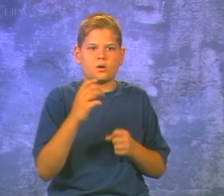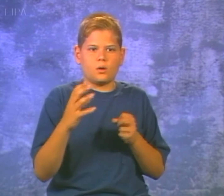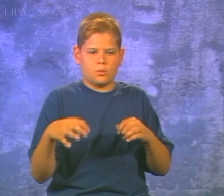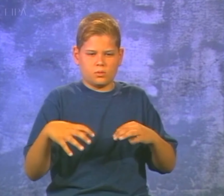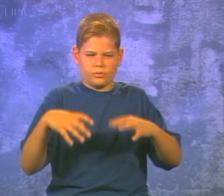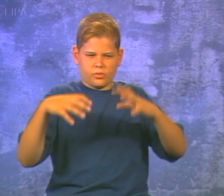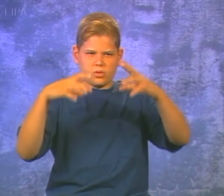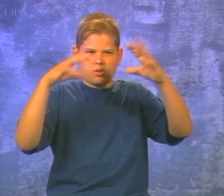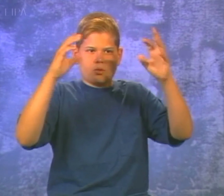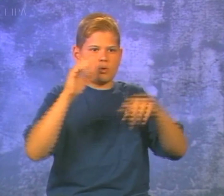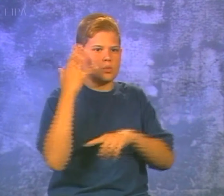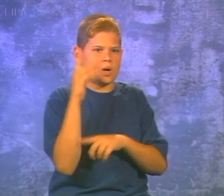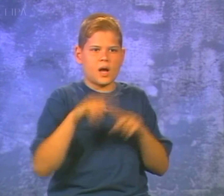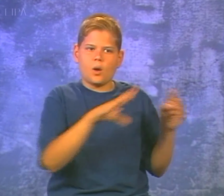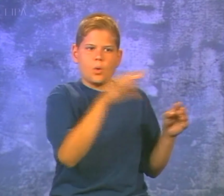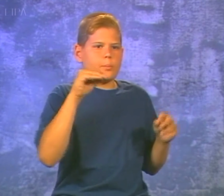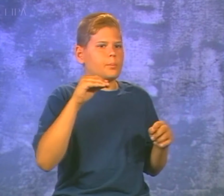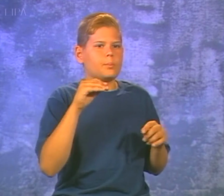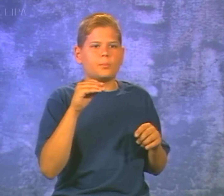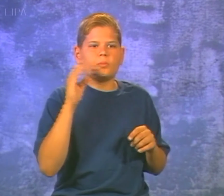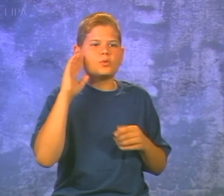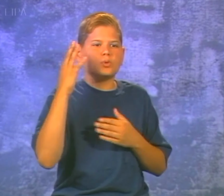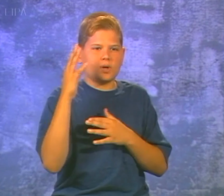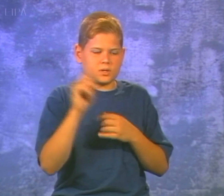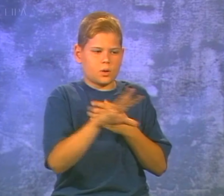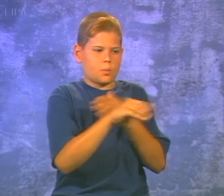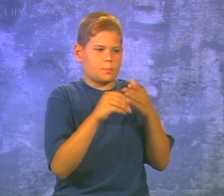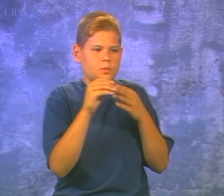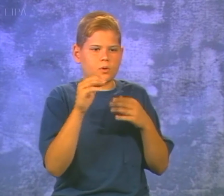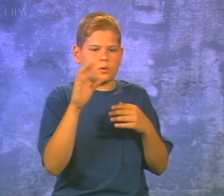pollution and different parts of the way the Earth's affected.